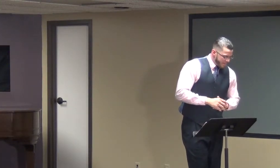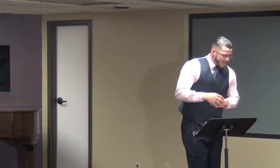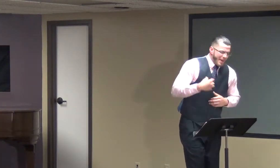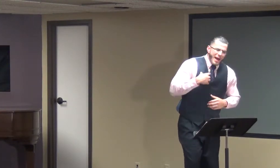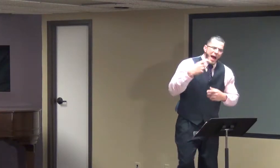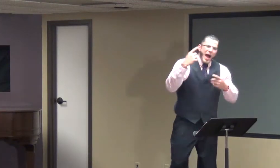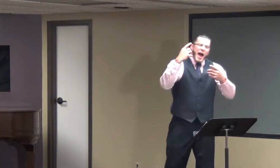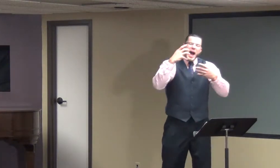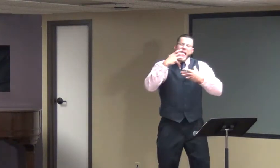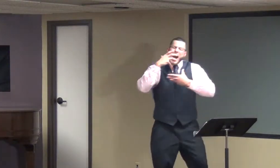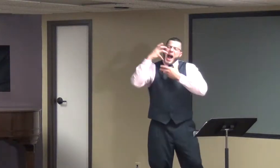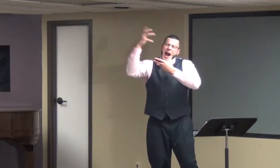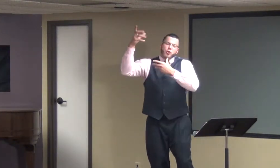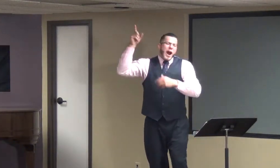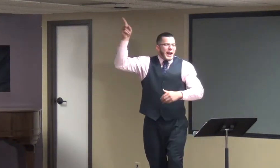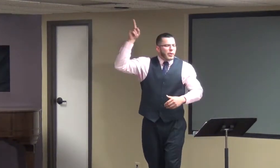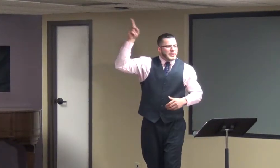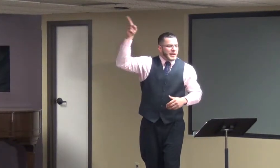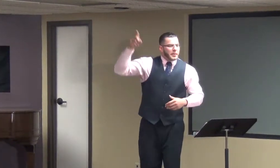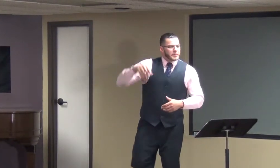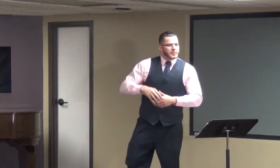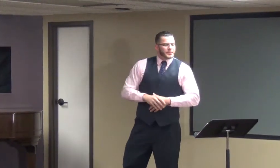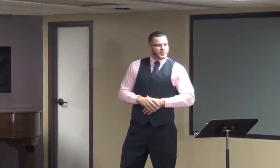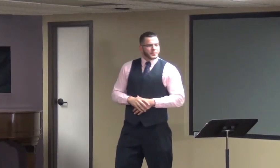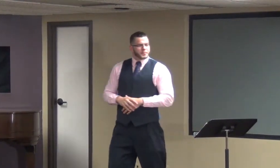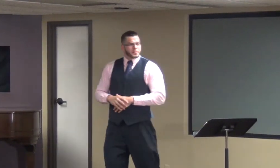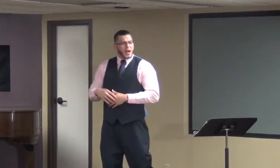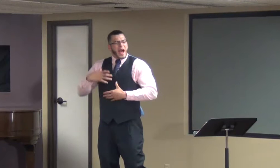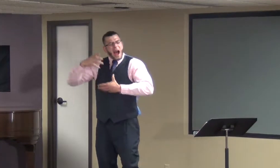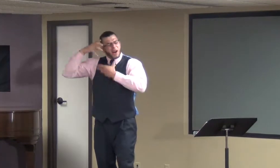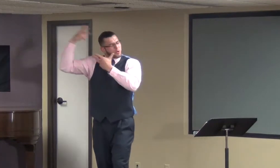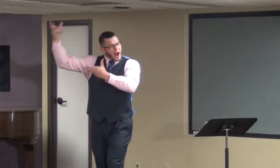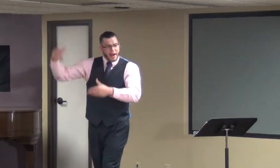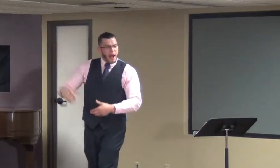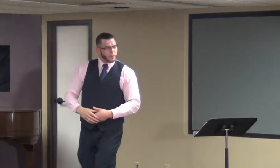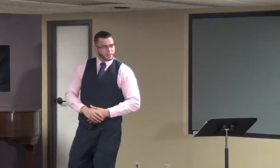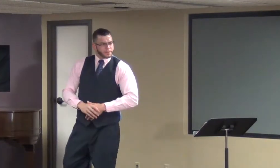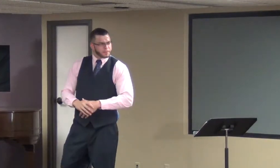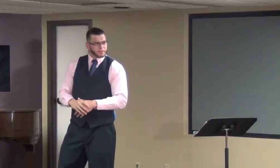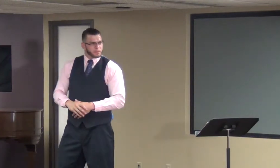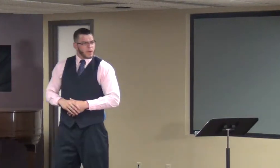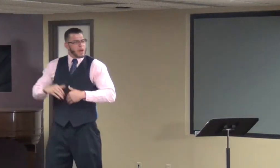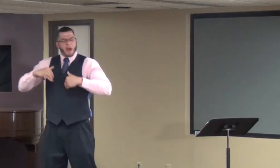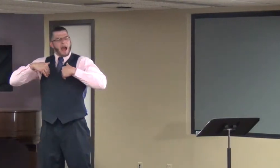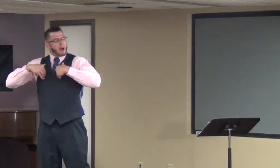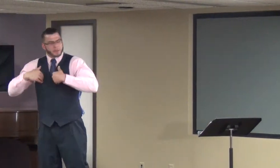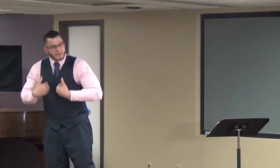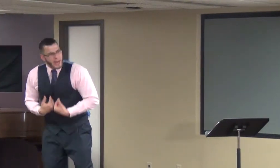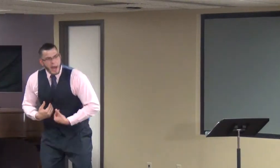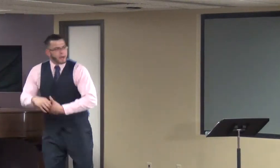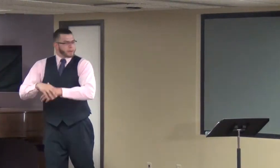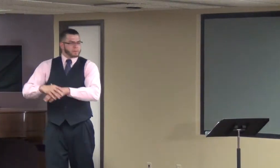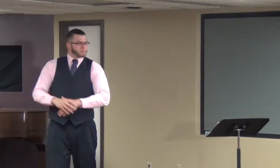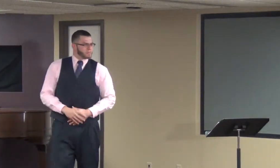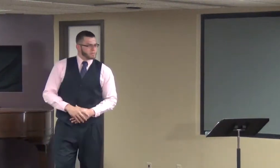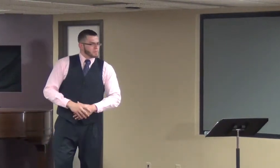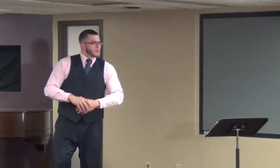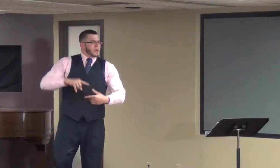I cried out to him. I cried out. was tired. I